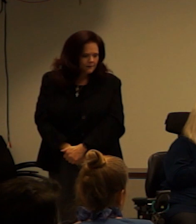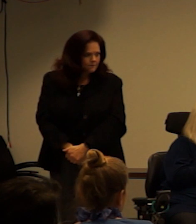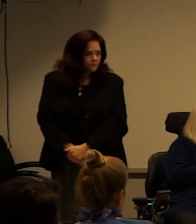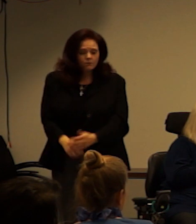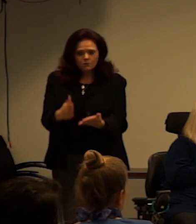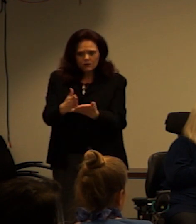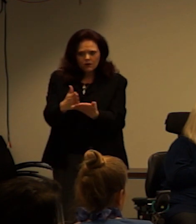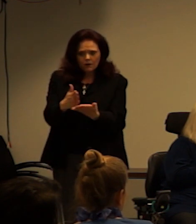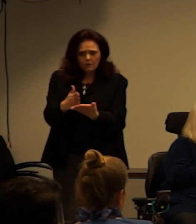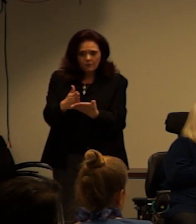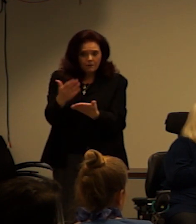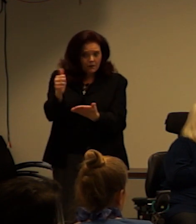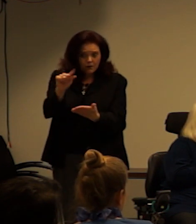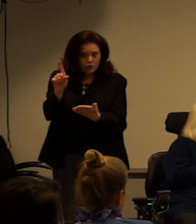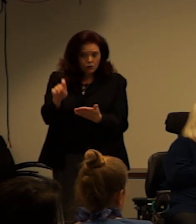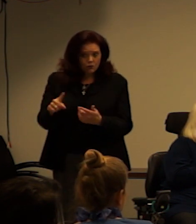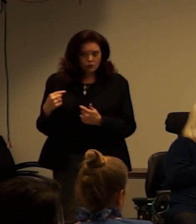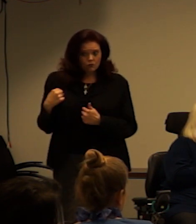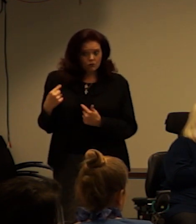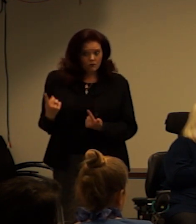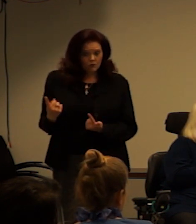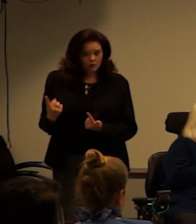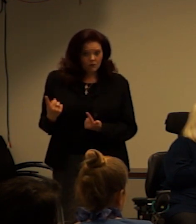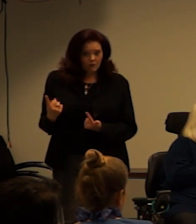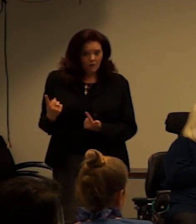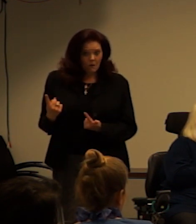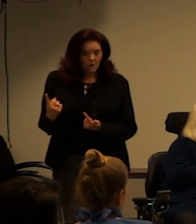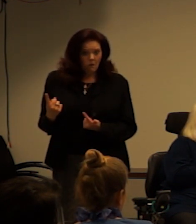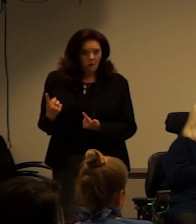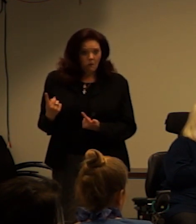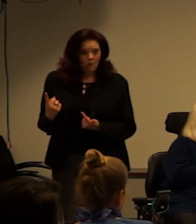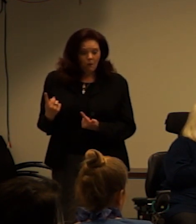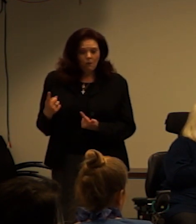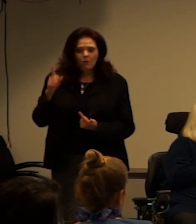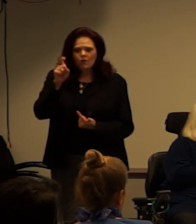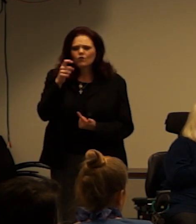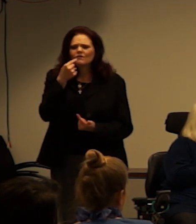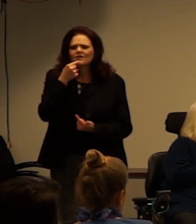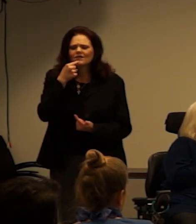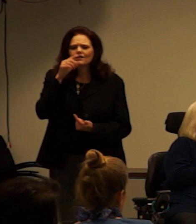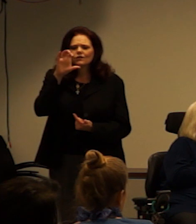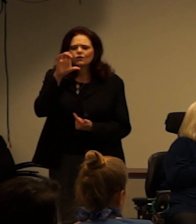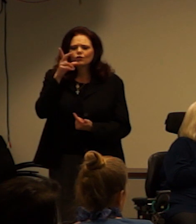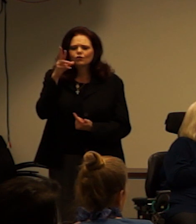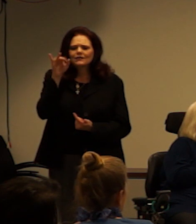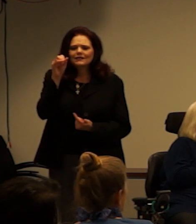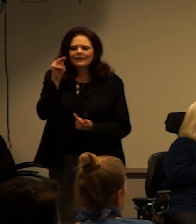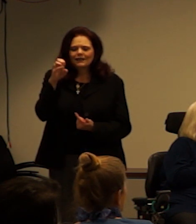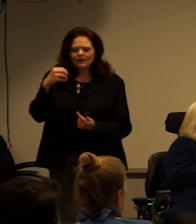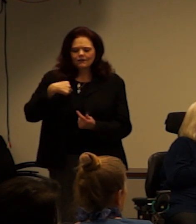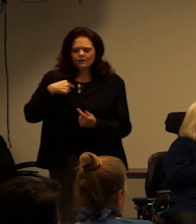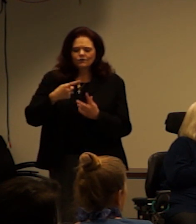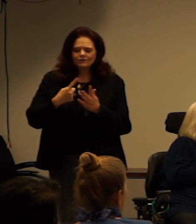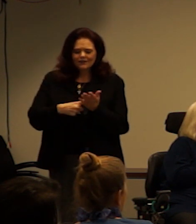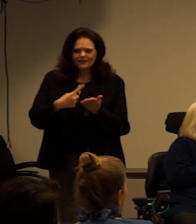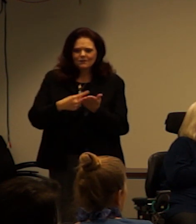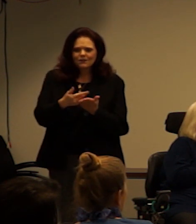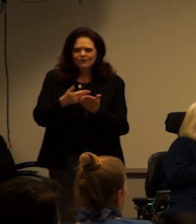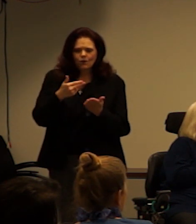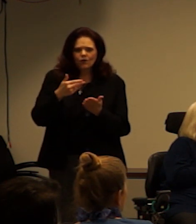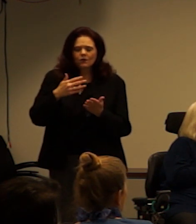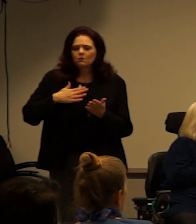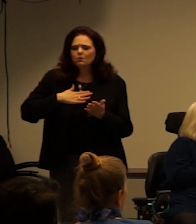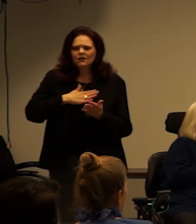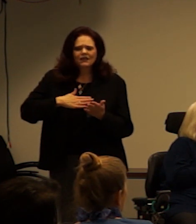Okay, I'm gonna stop. Any questions at this point? And I should have said, Christina and I discussed it before we started. Y'all